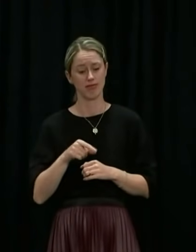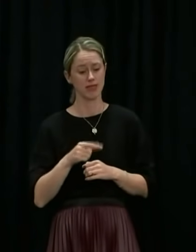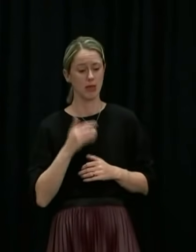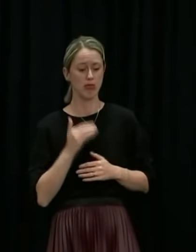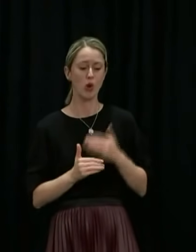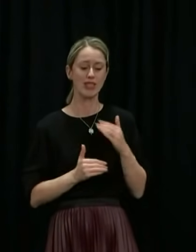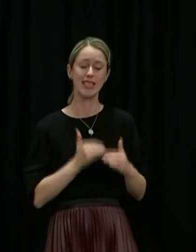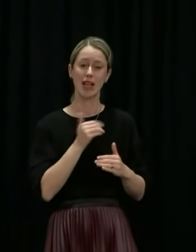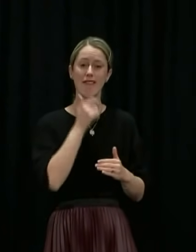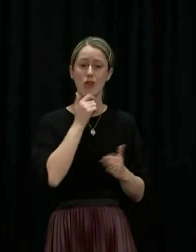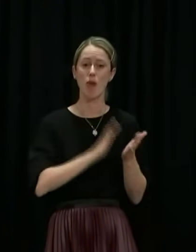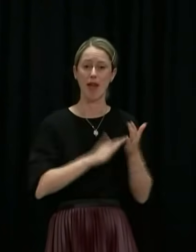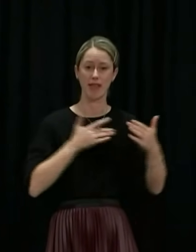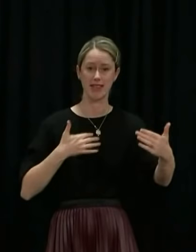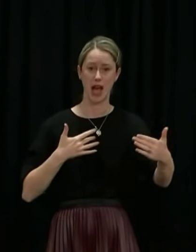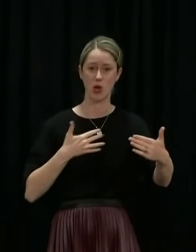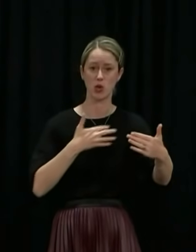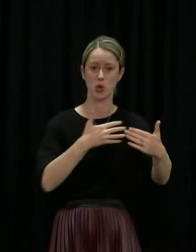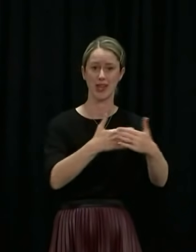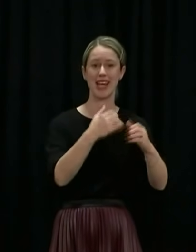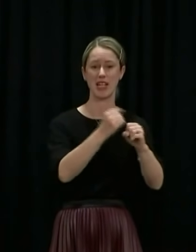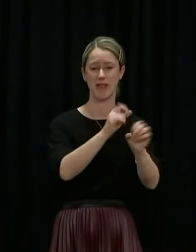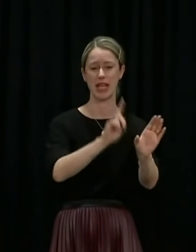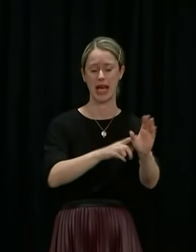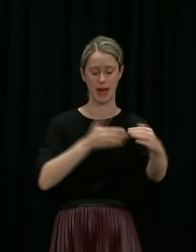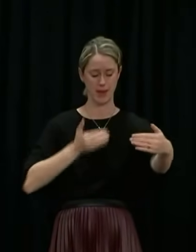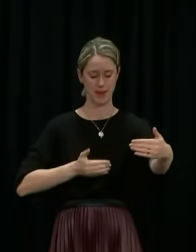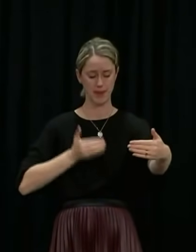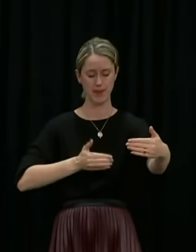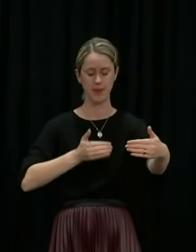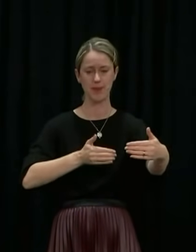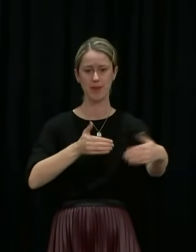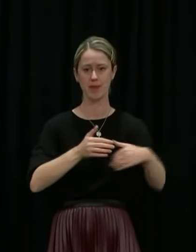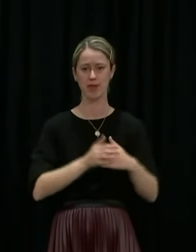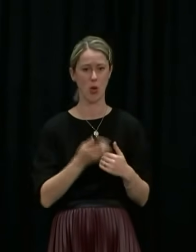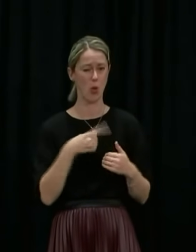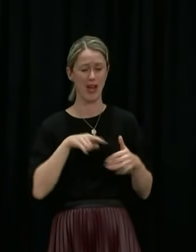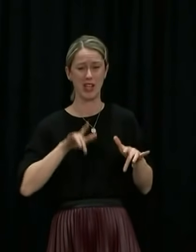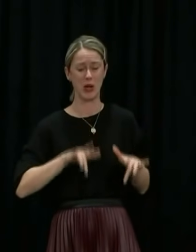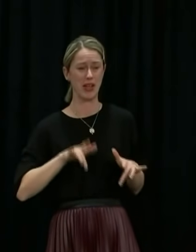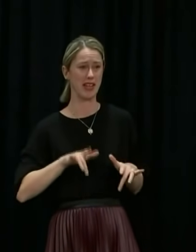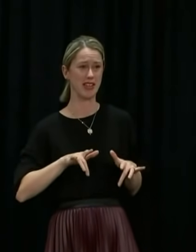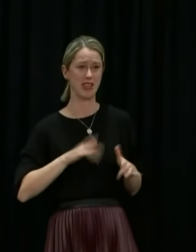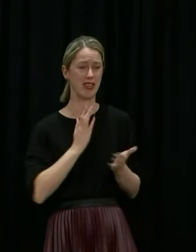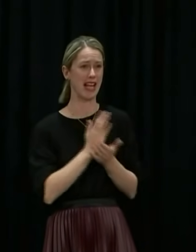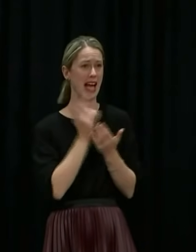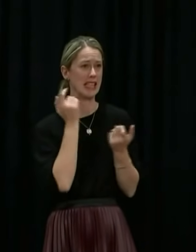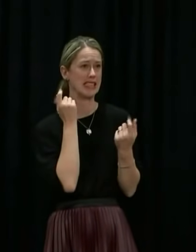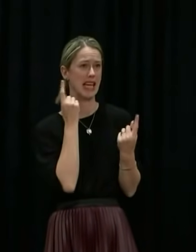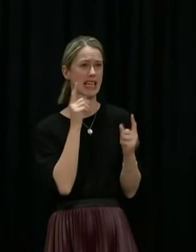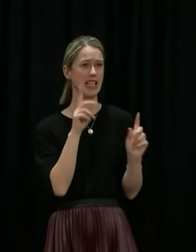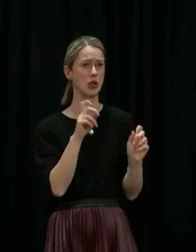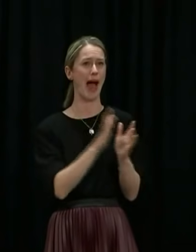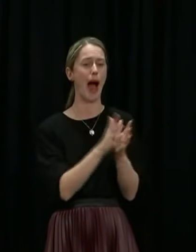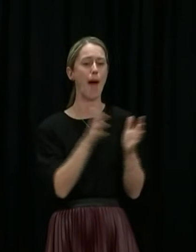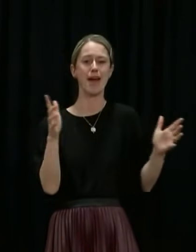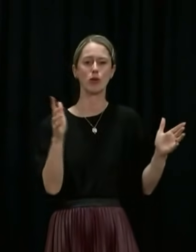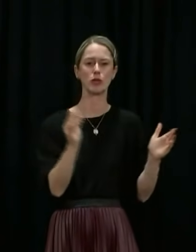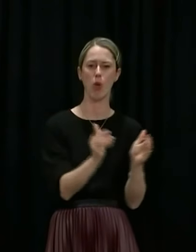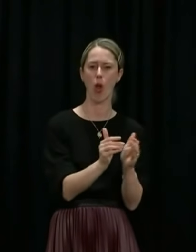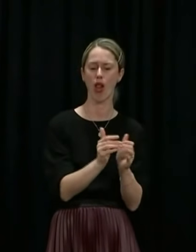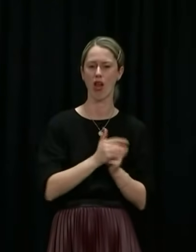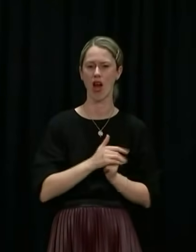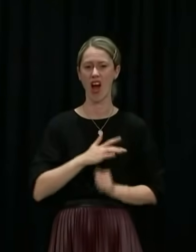happen over several months between now and the end of the year. And we don't yet understand the true extent of what the issue will be.